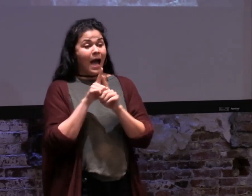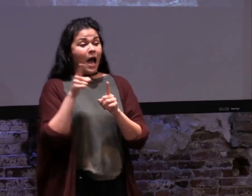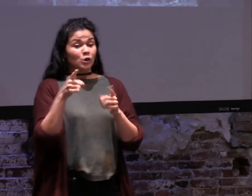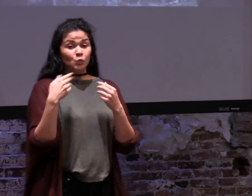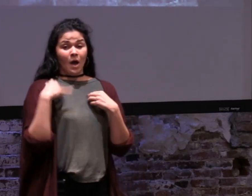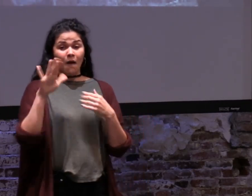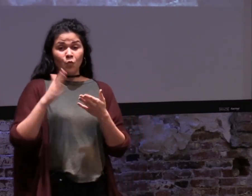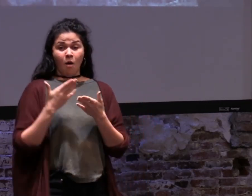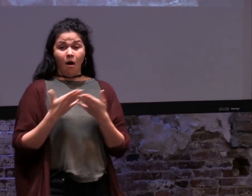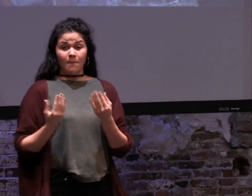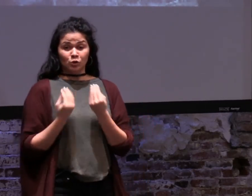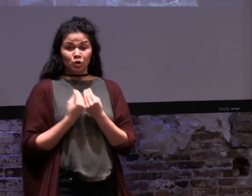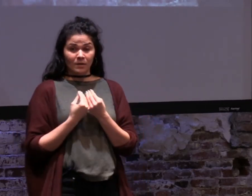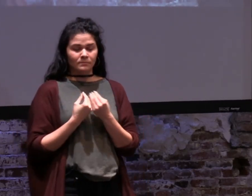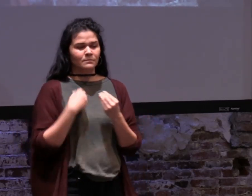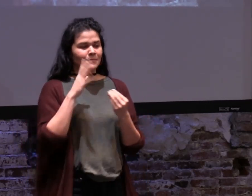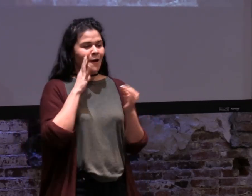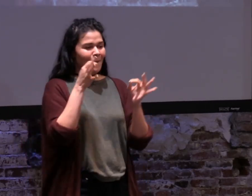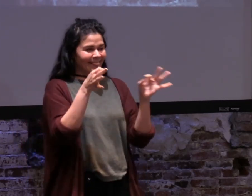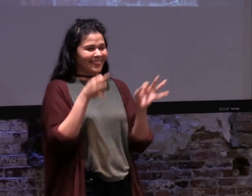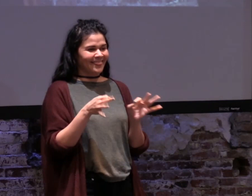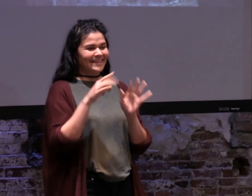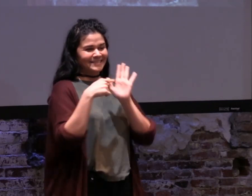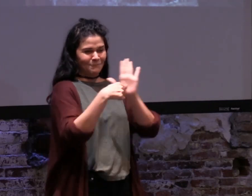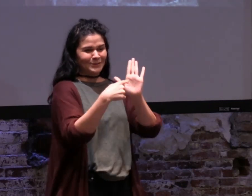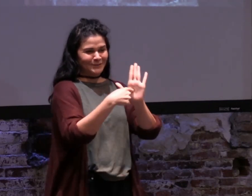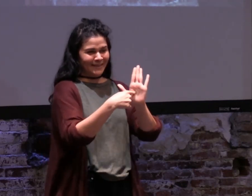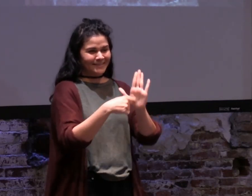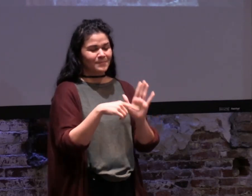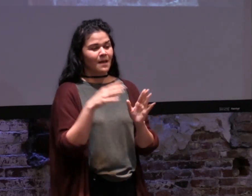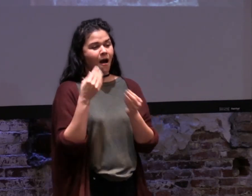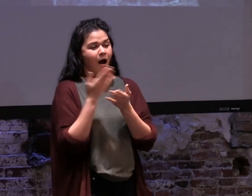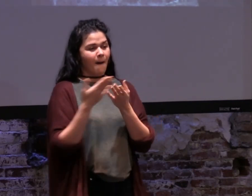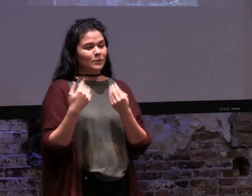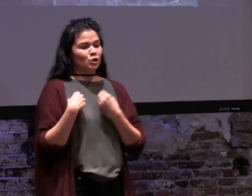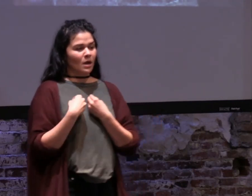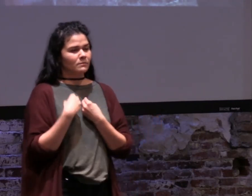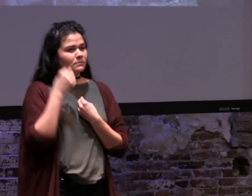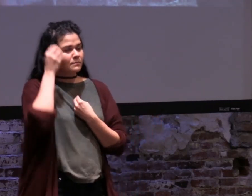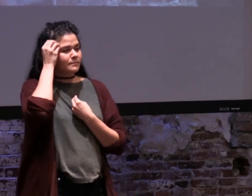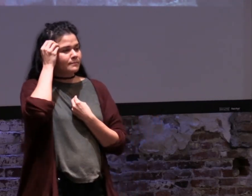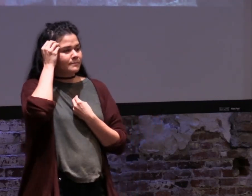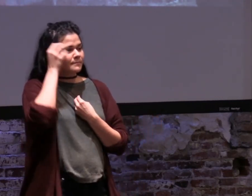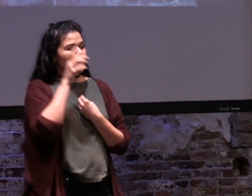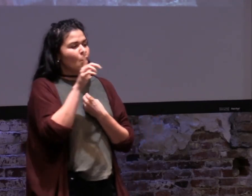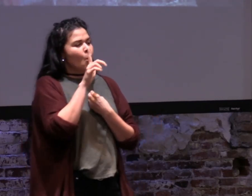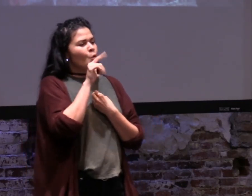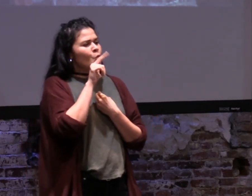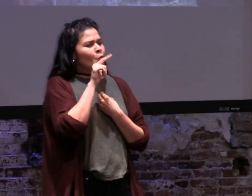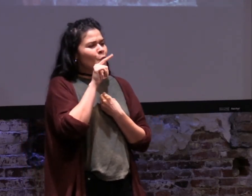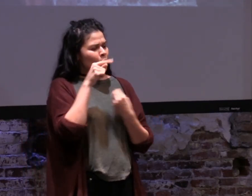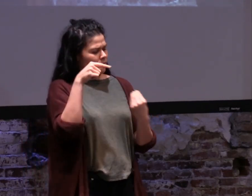theater. You are bringing yourself here. So take your object and think about